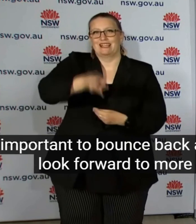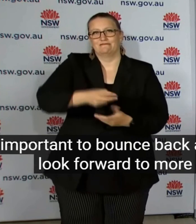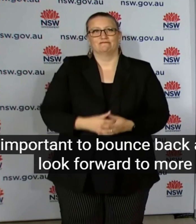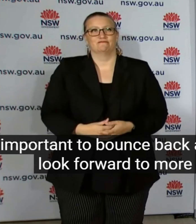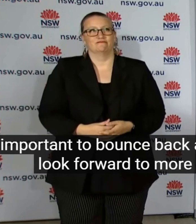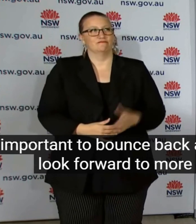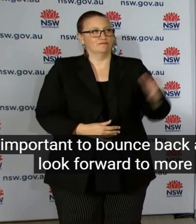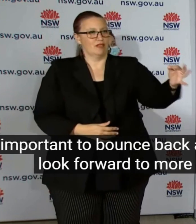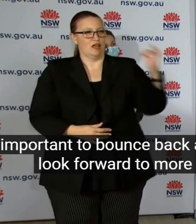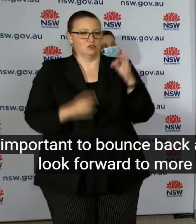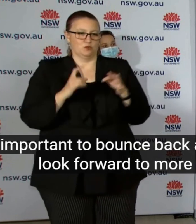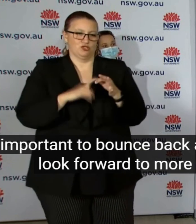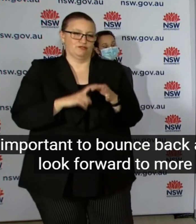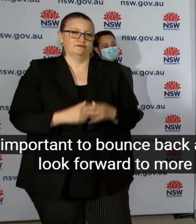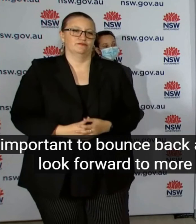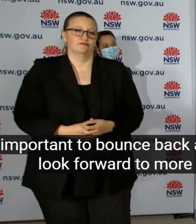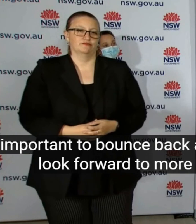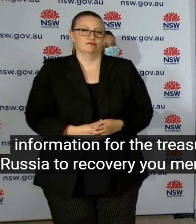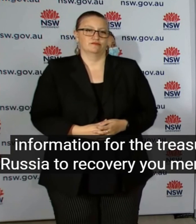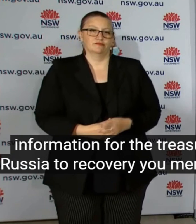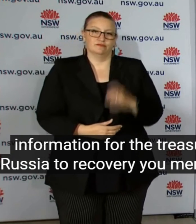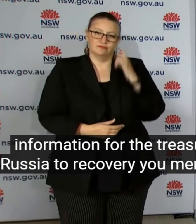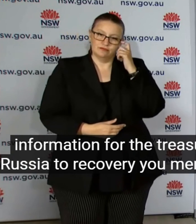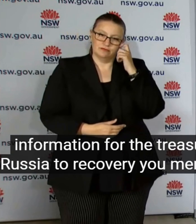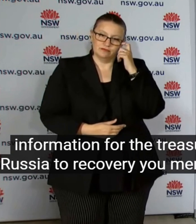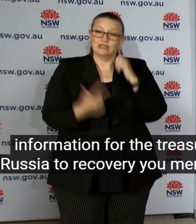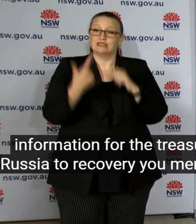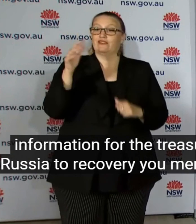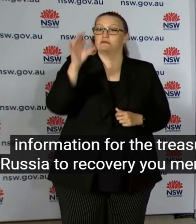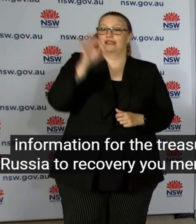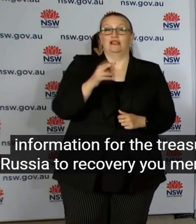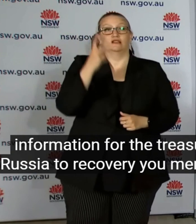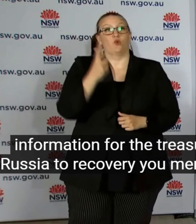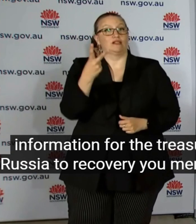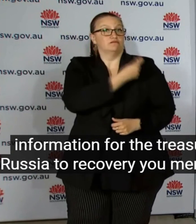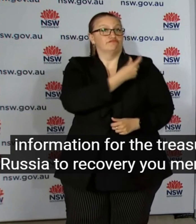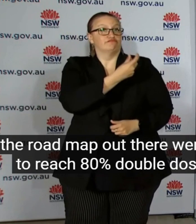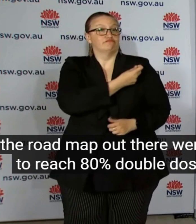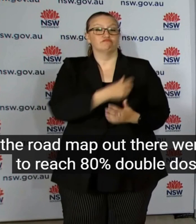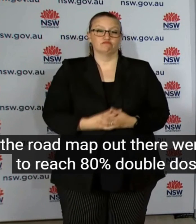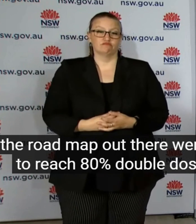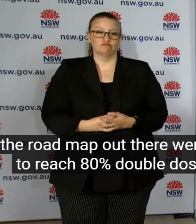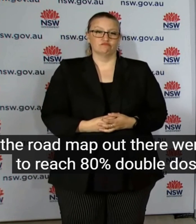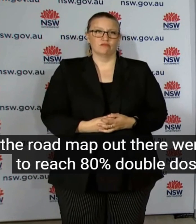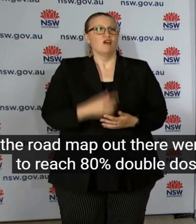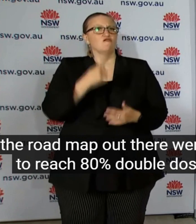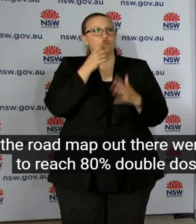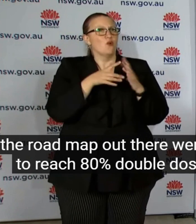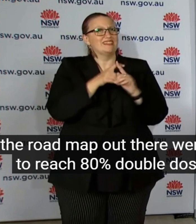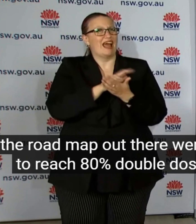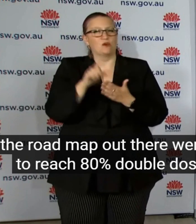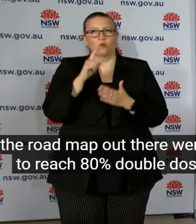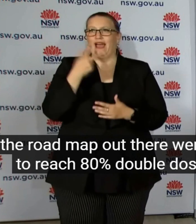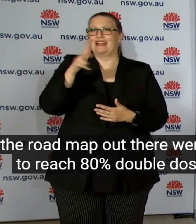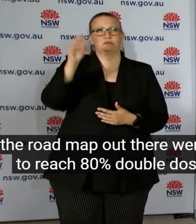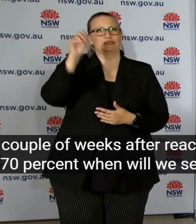set to reach 80% double dose a couple of weeks after reaching 70%. When will we see an 80% roadmap? Oh, look, you know, I can say that, and as the